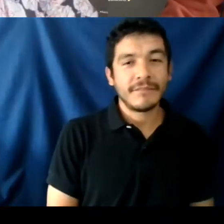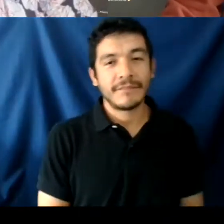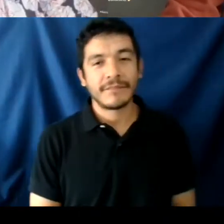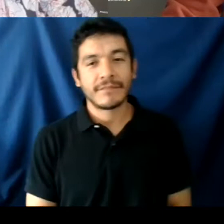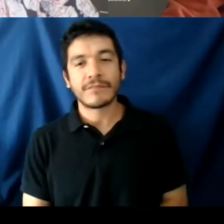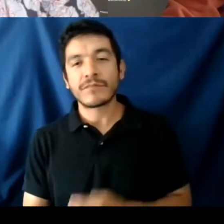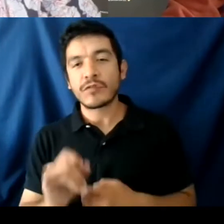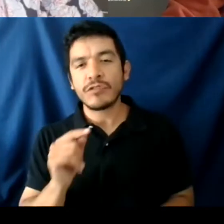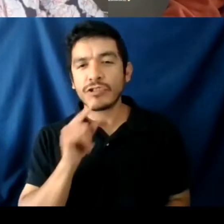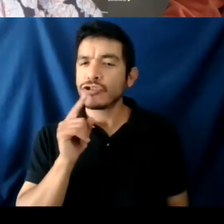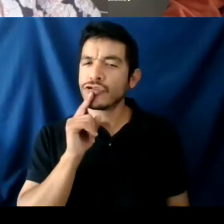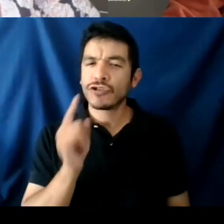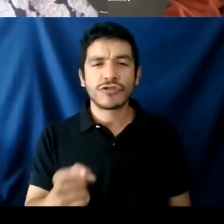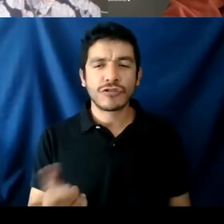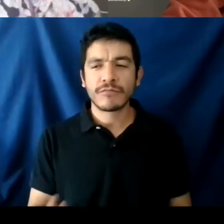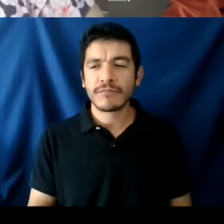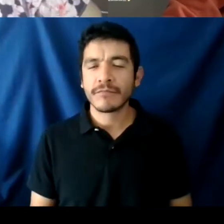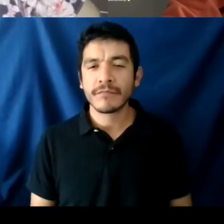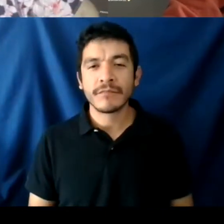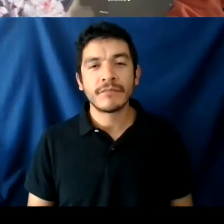Yeah, sure.